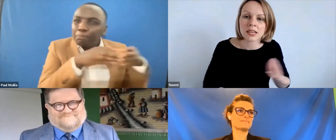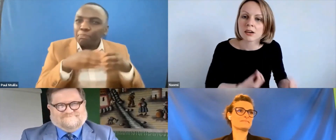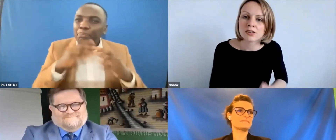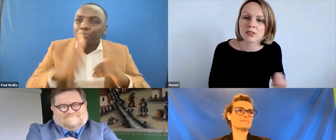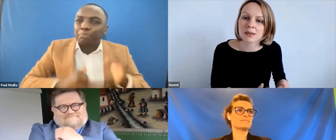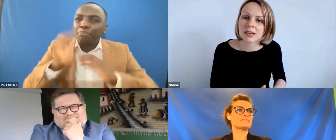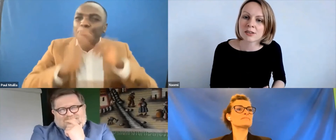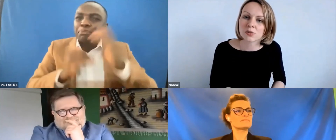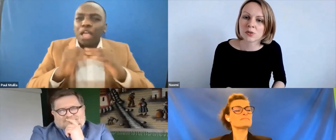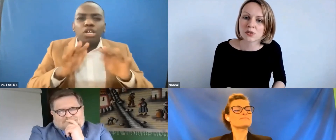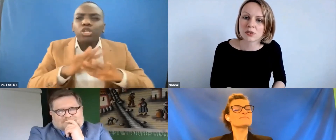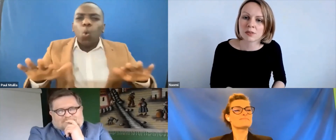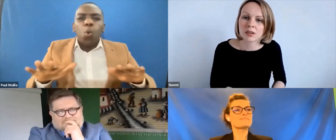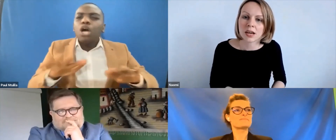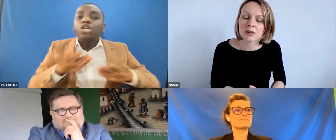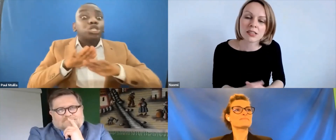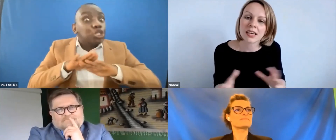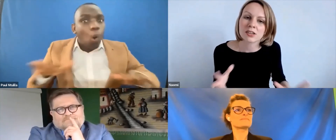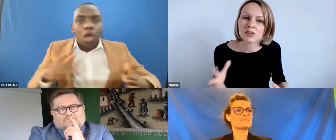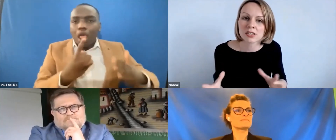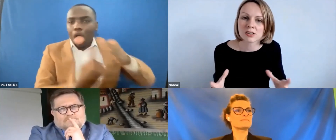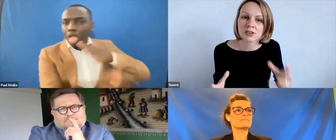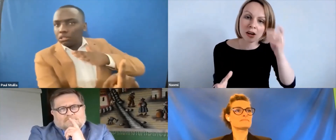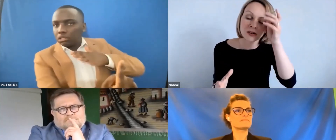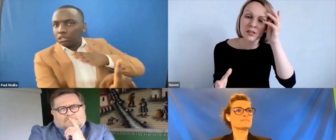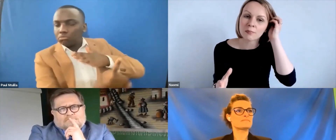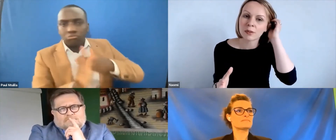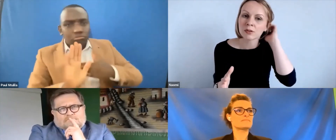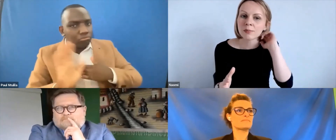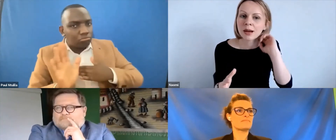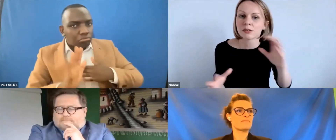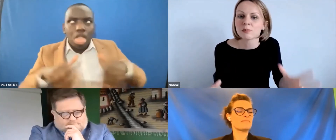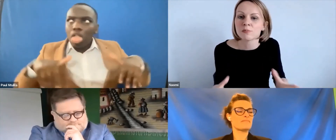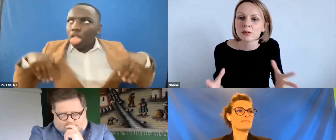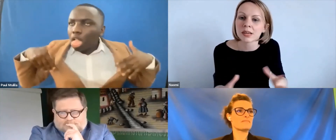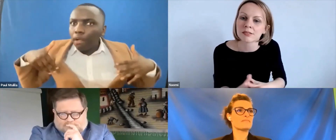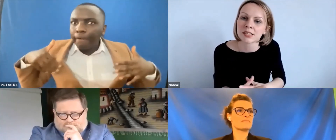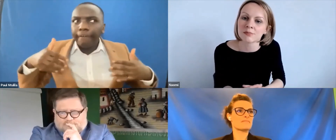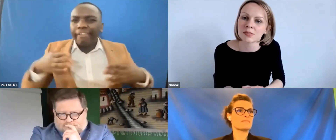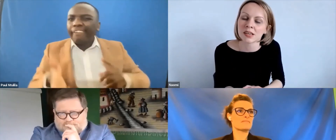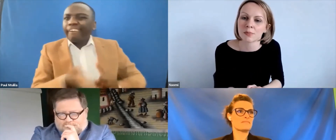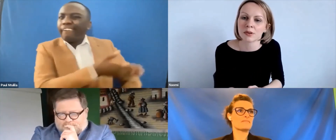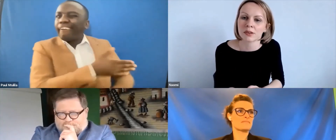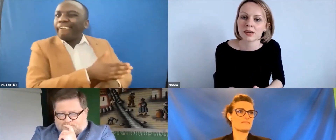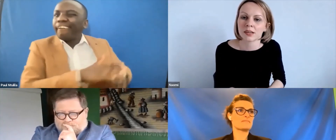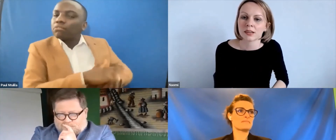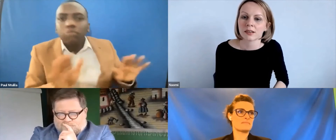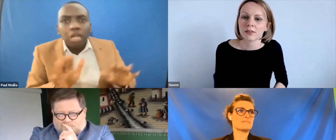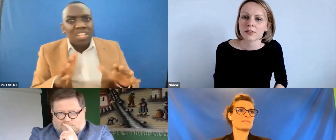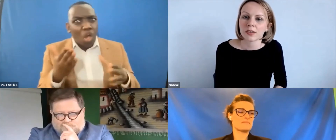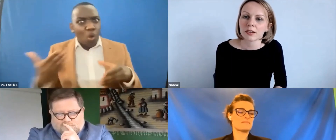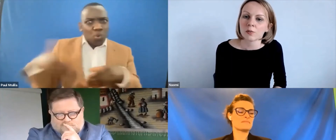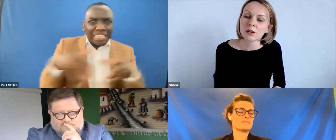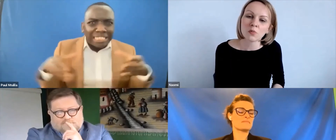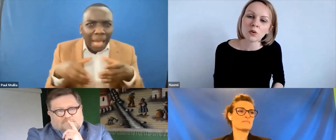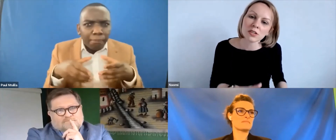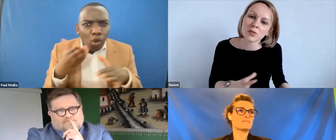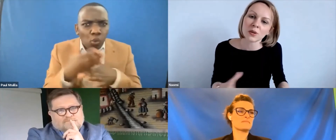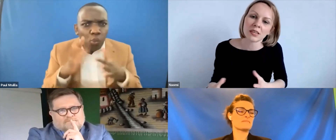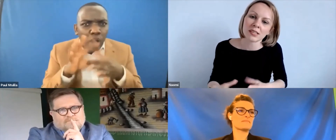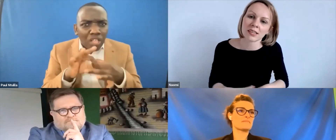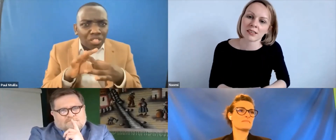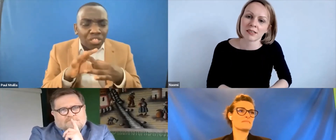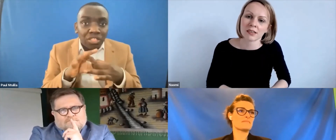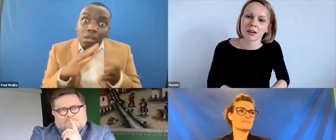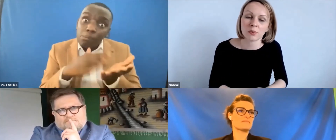do they go to get mentored? Who do they go to get built up? How do we build our teams up? We don't want to sweep